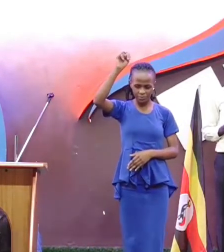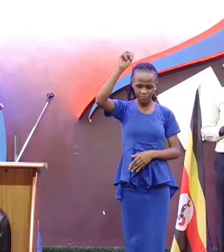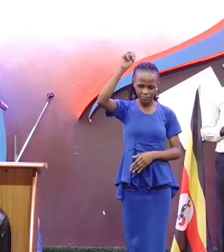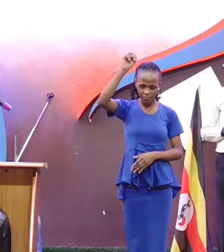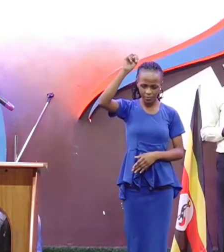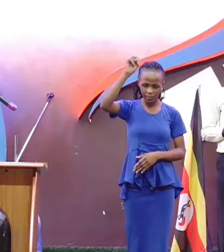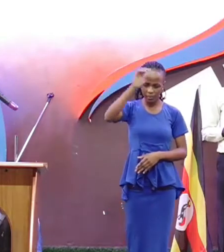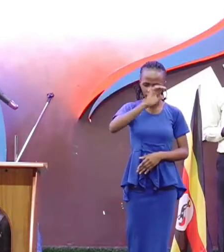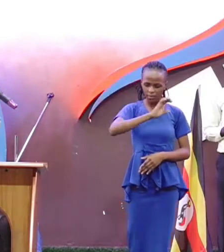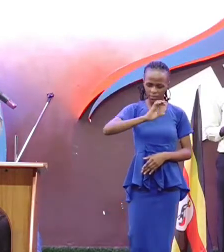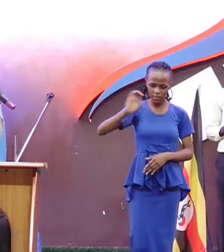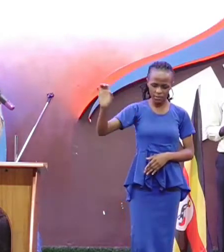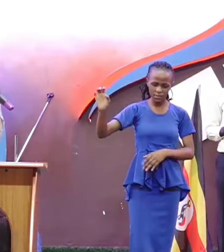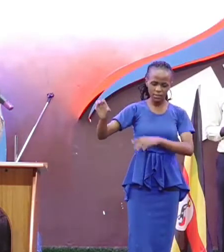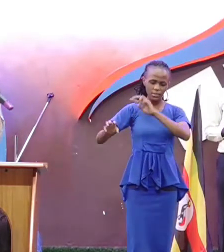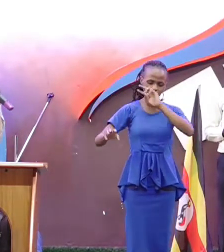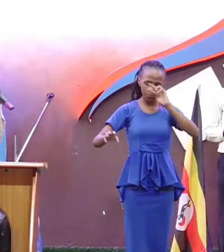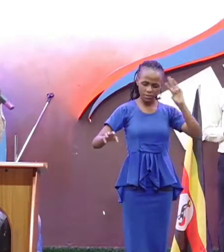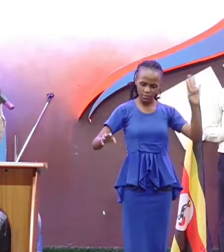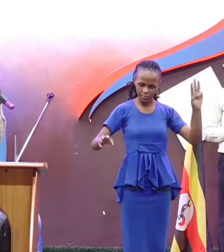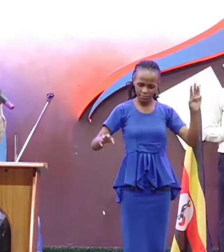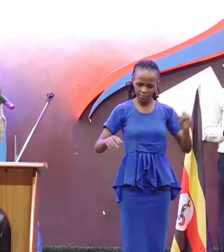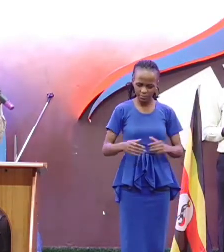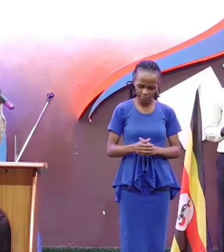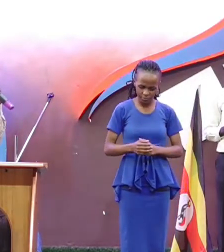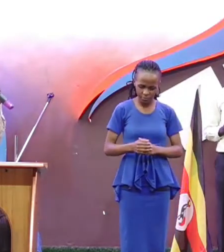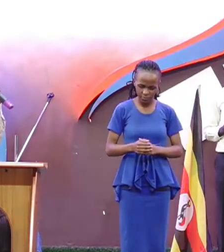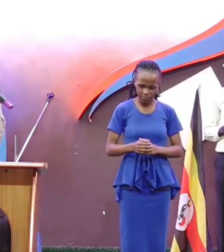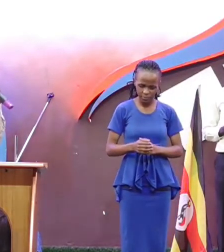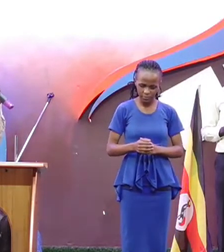voice from the right to the left,